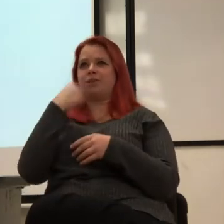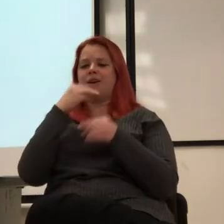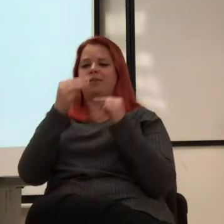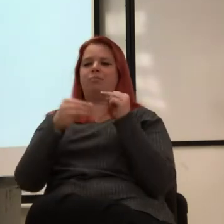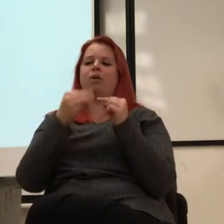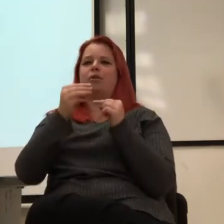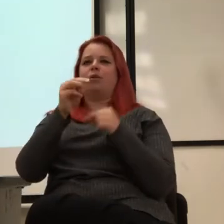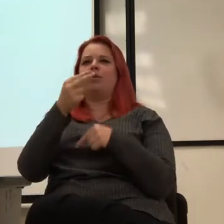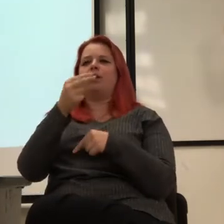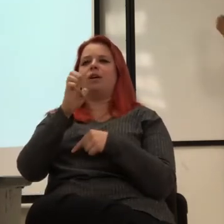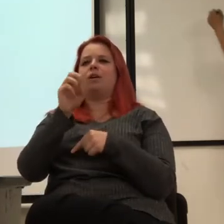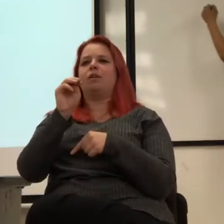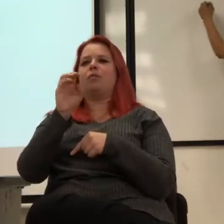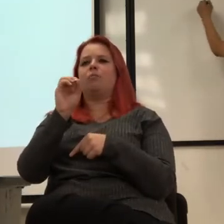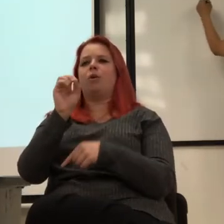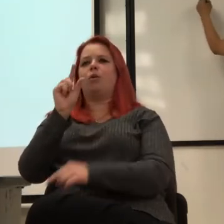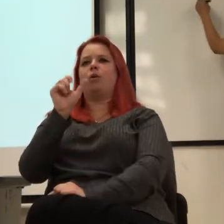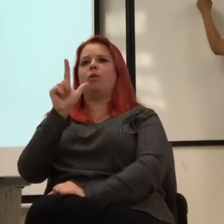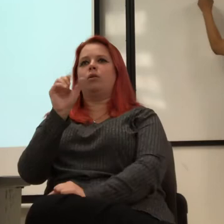cell.